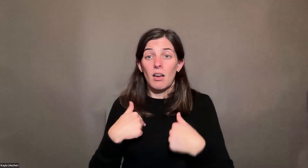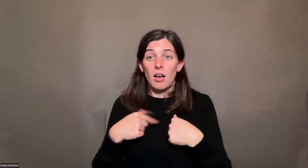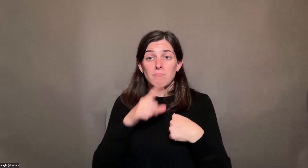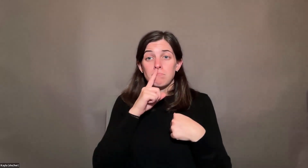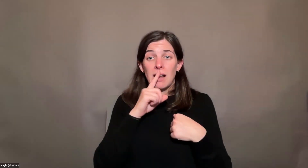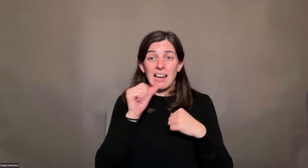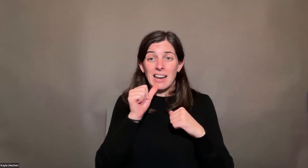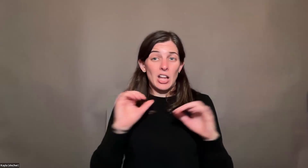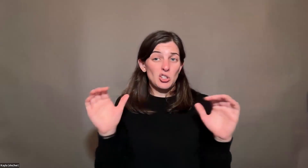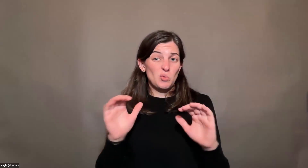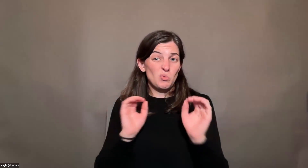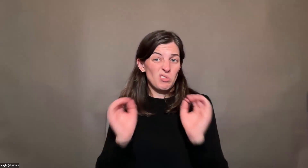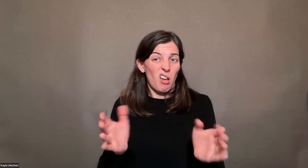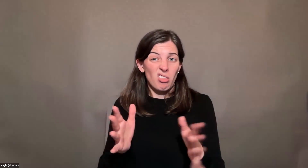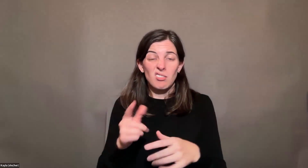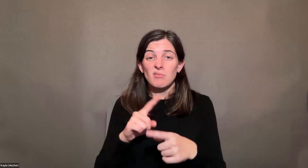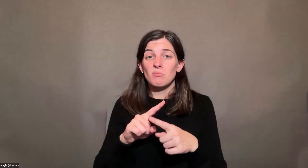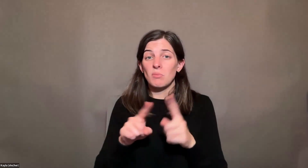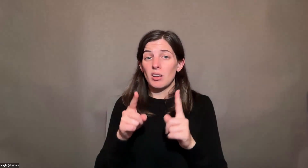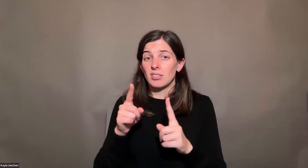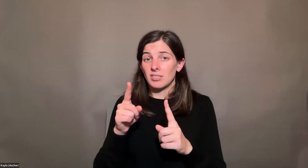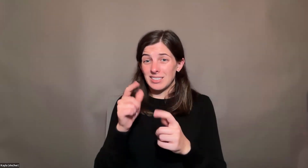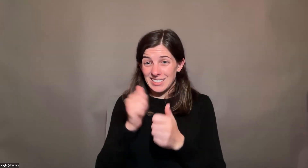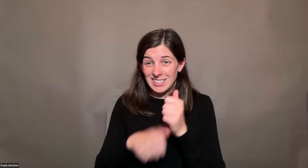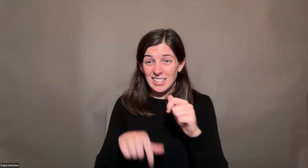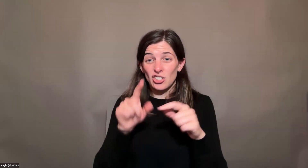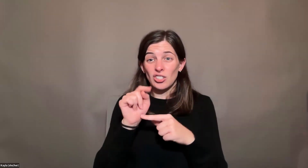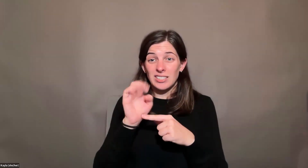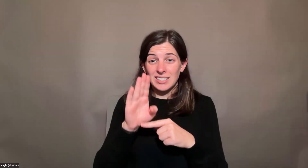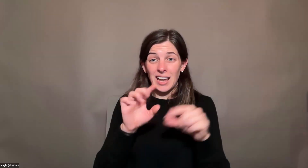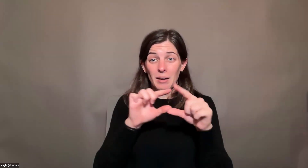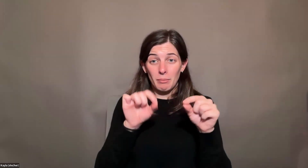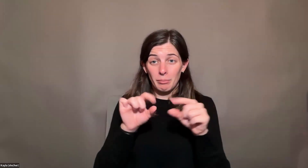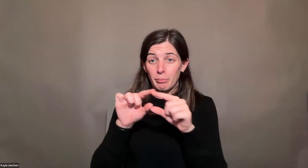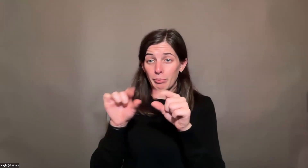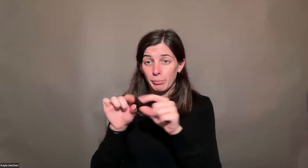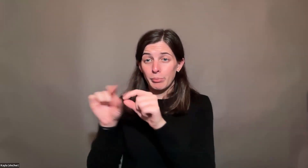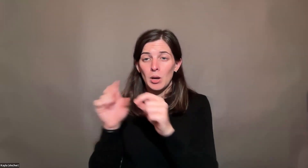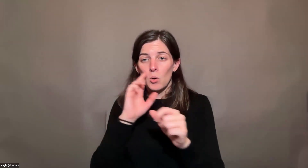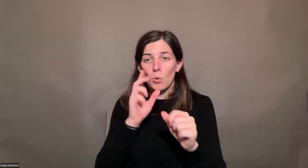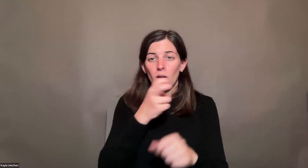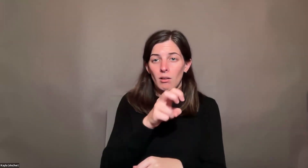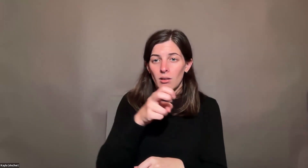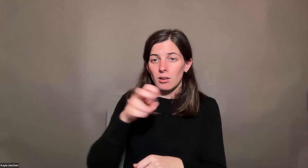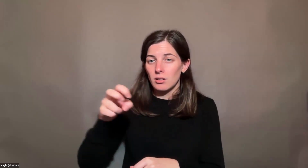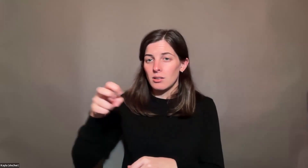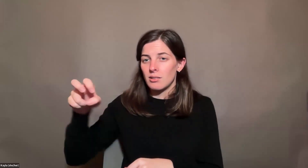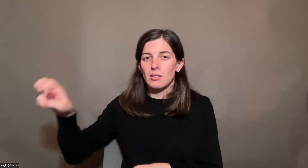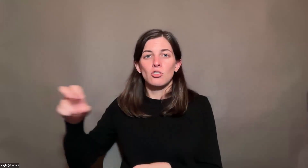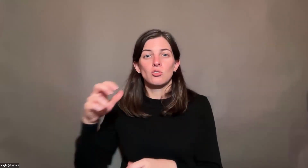tab and navigate through the link by link. So if everything, it is actually go through the post,